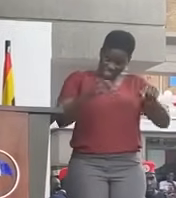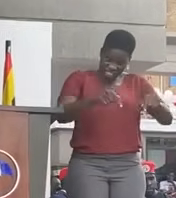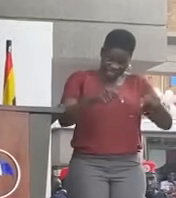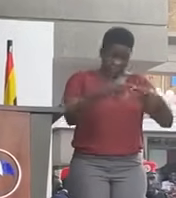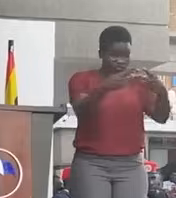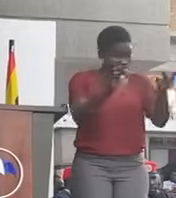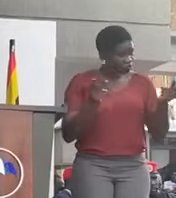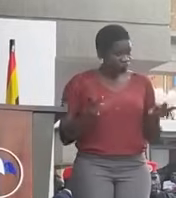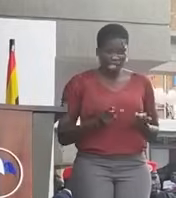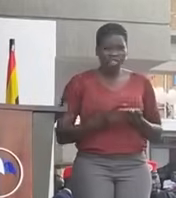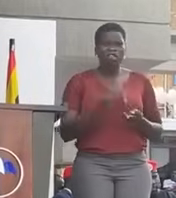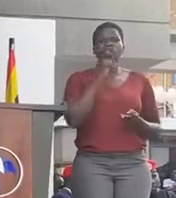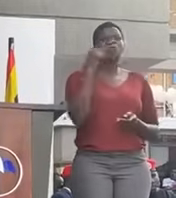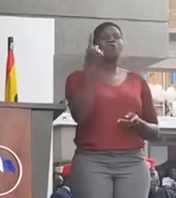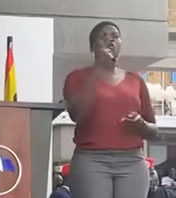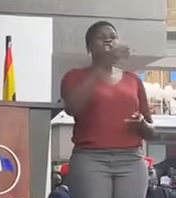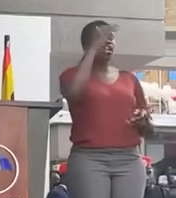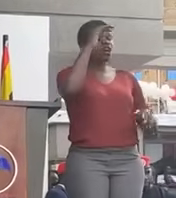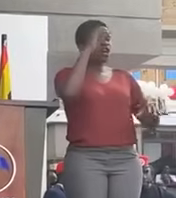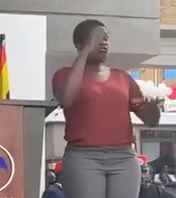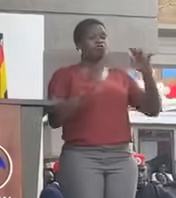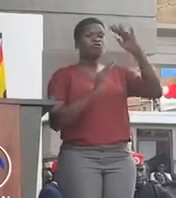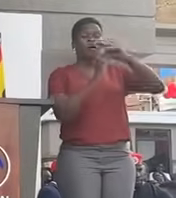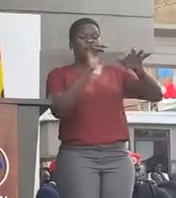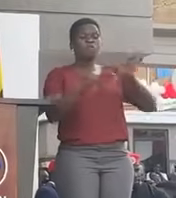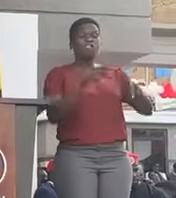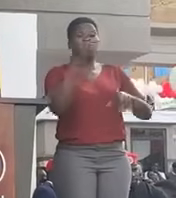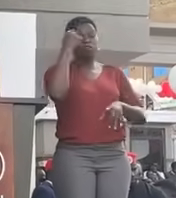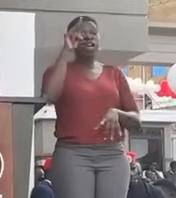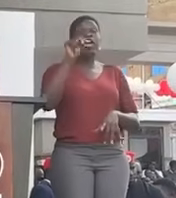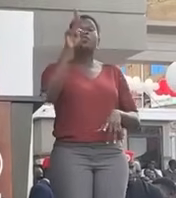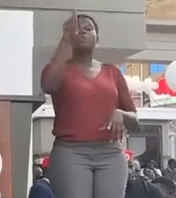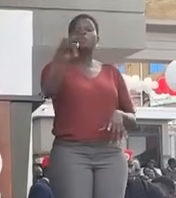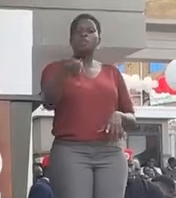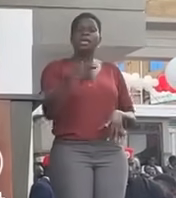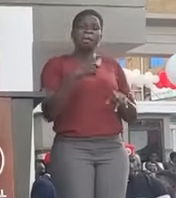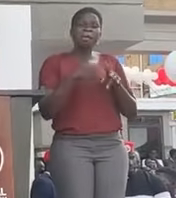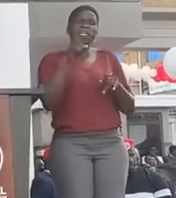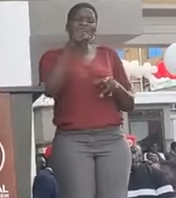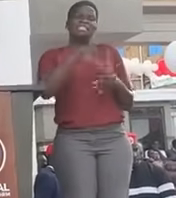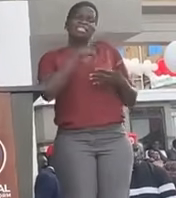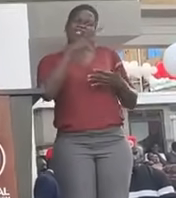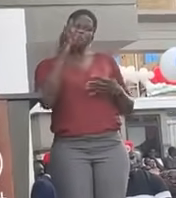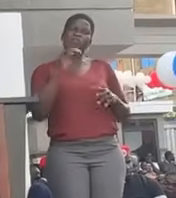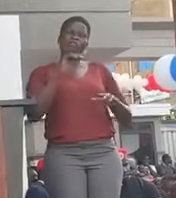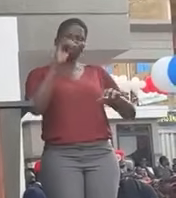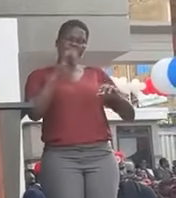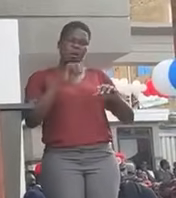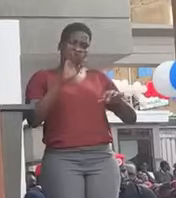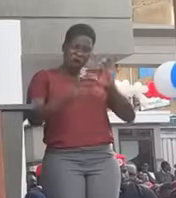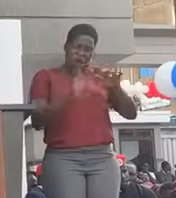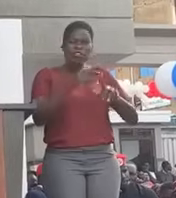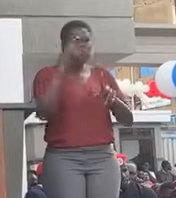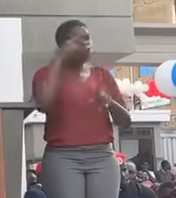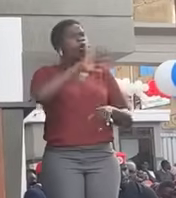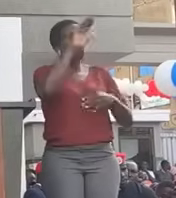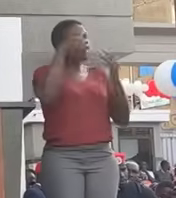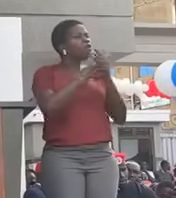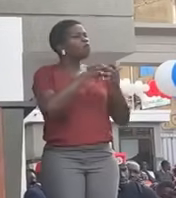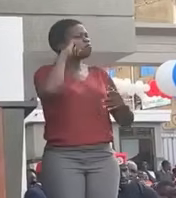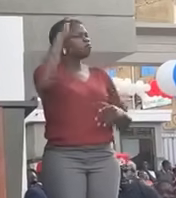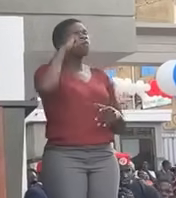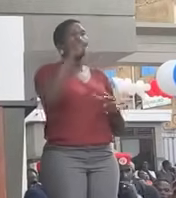this place is not just the headquarters of NUP, but is the spiritual headquarters of the People Power Movement from today